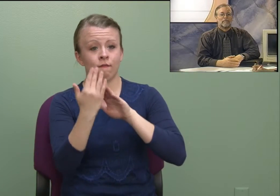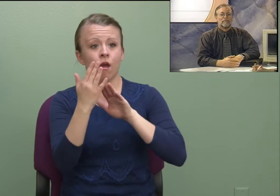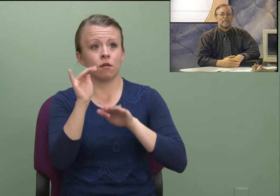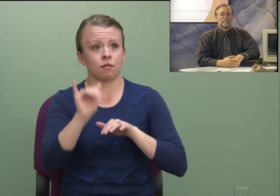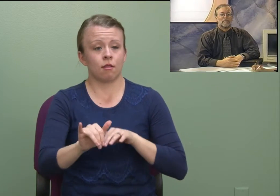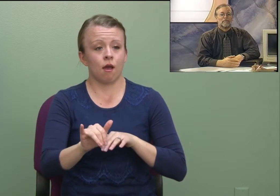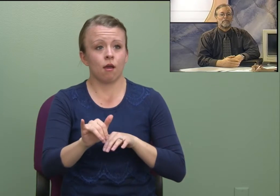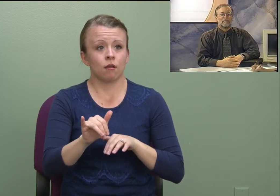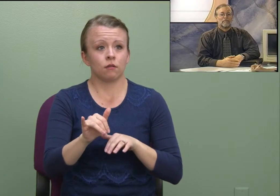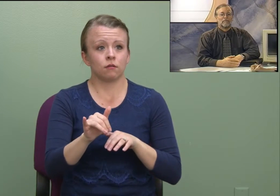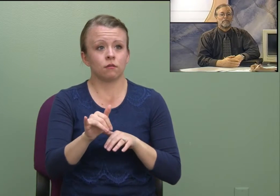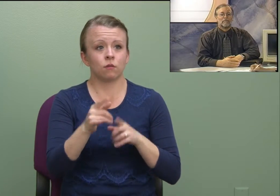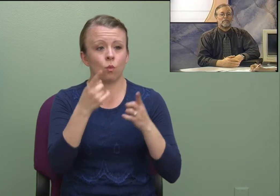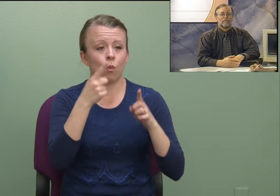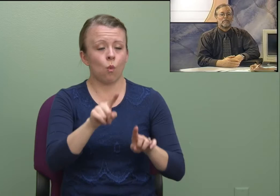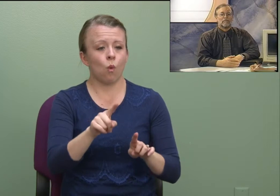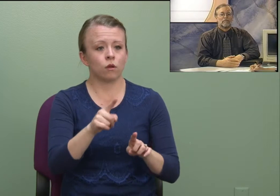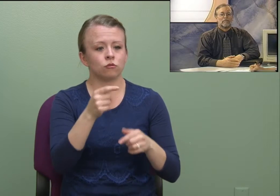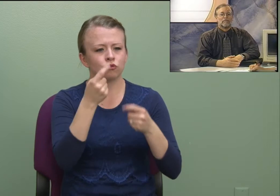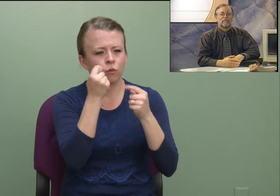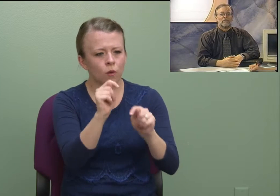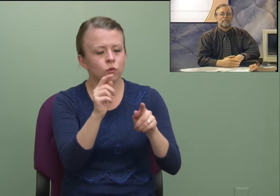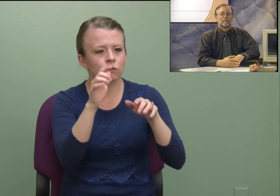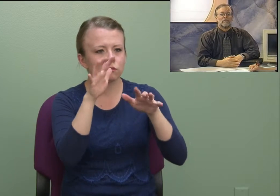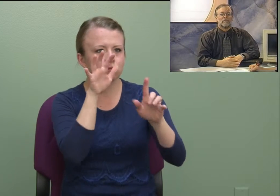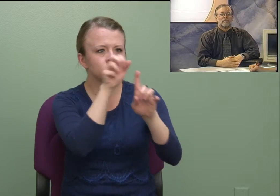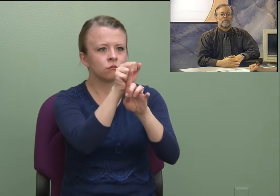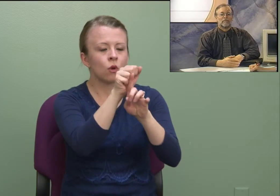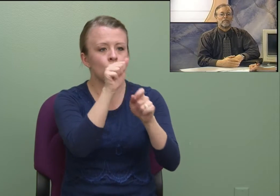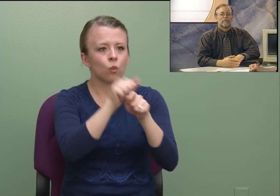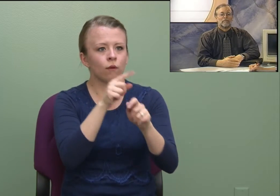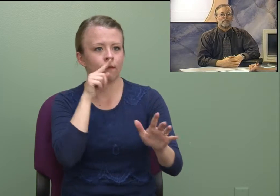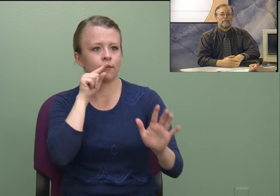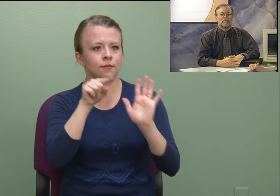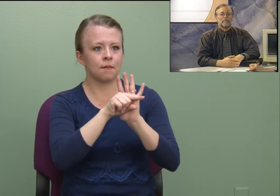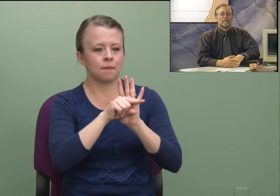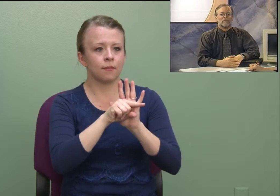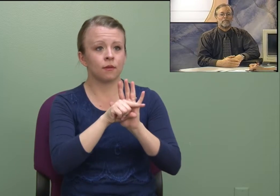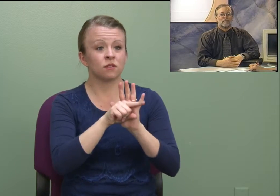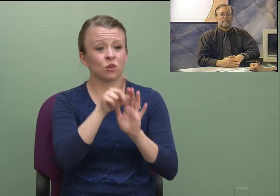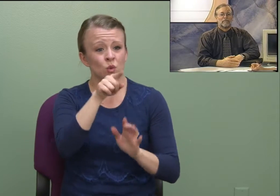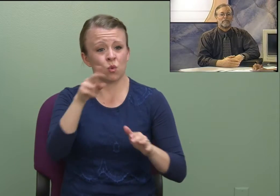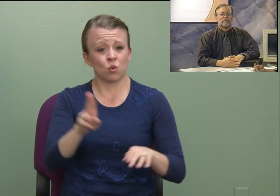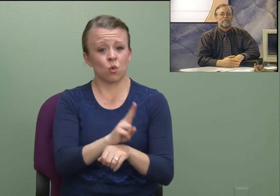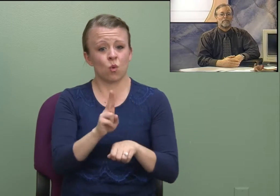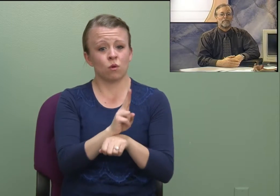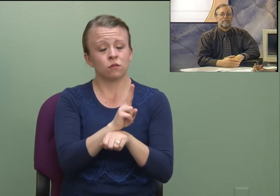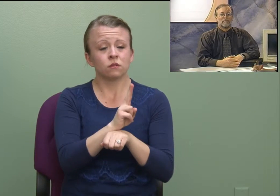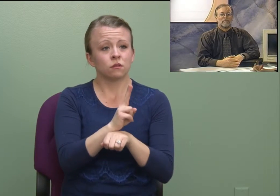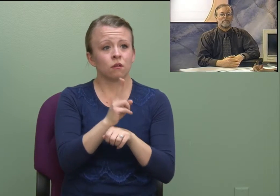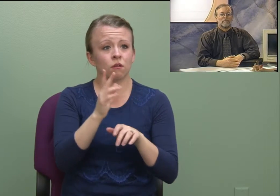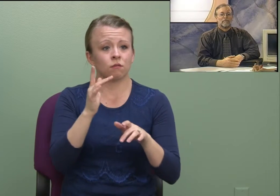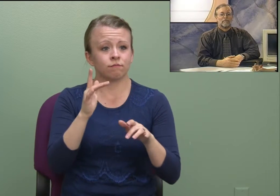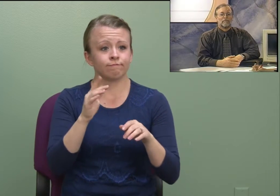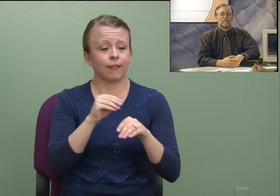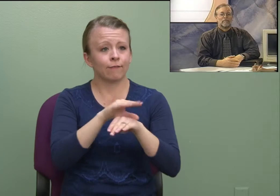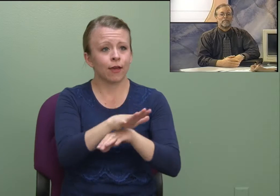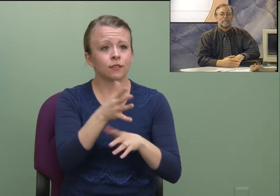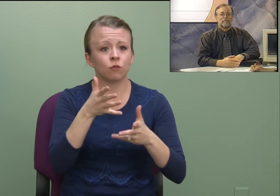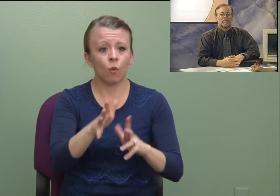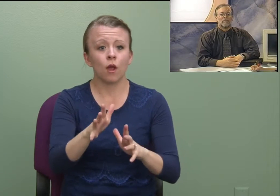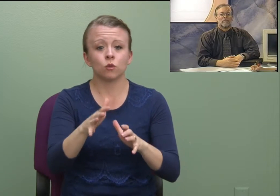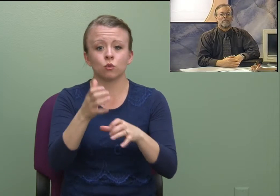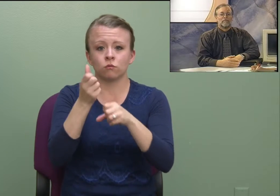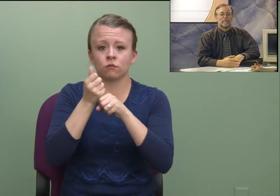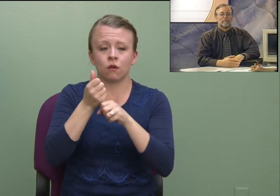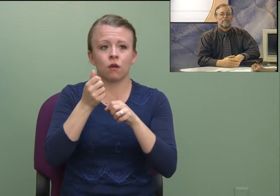needed when planning to accomplish work assignments. Uses effective time management strategies to achieve acceptable